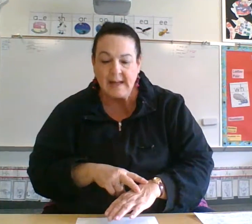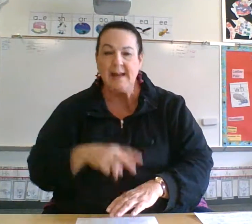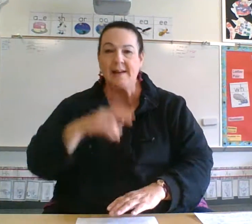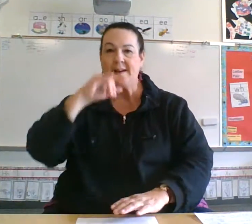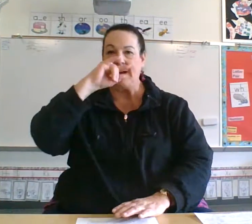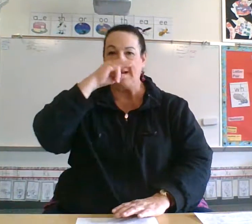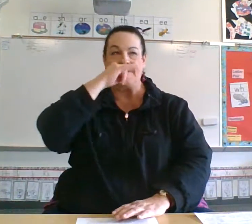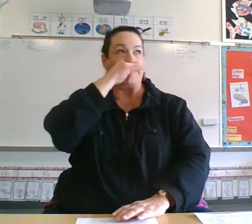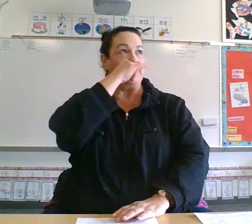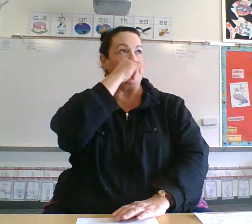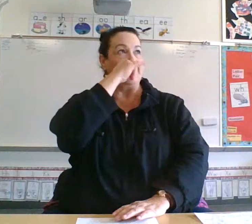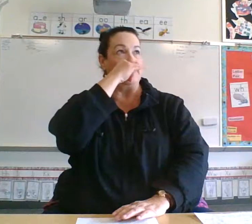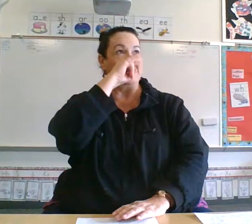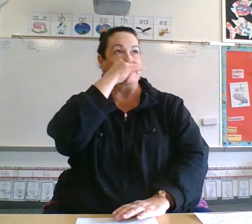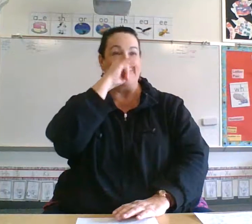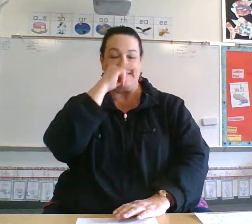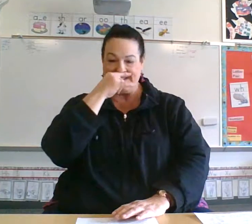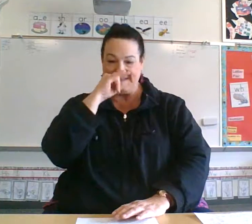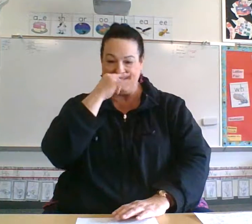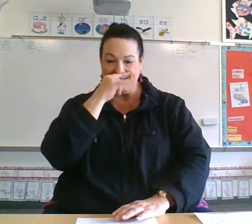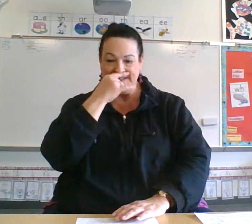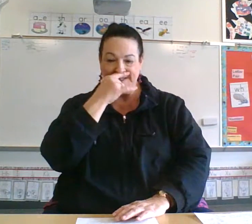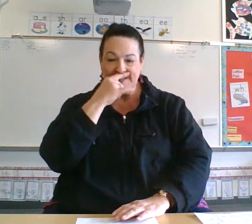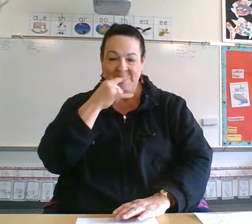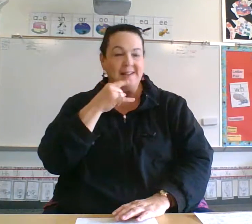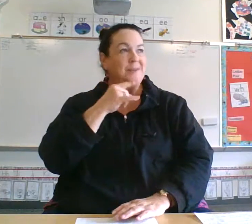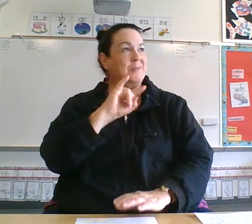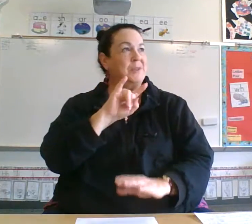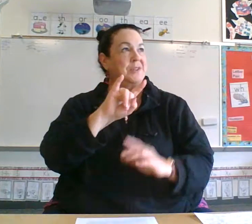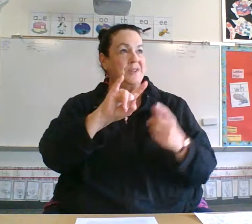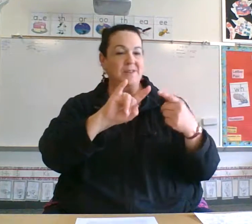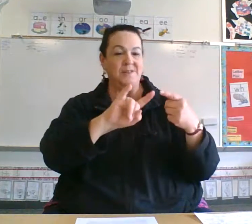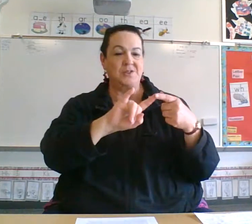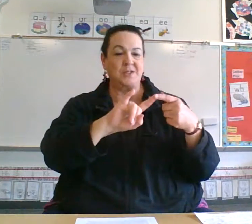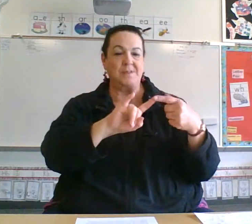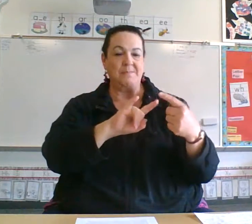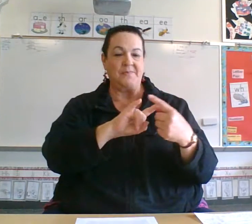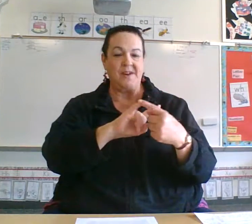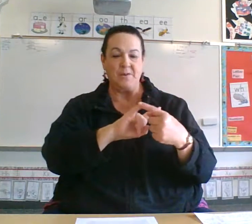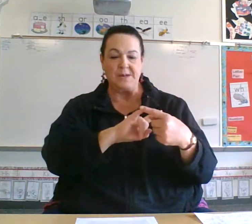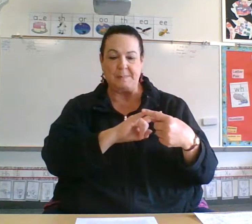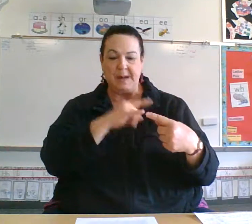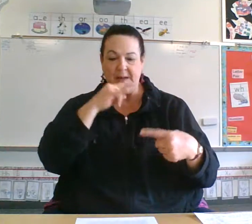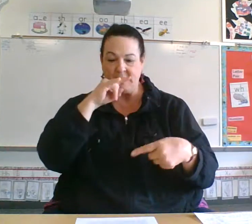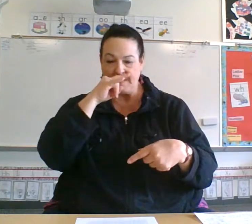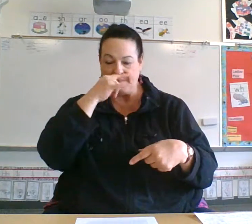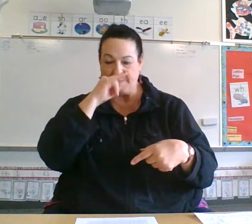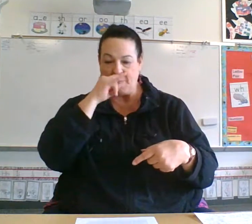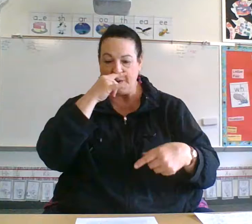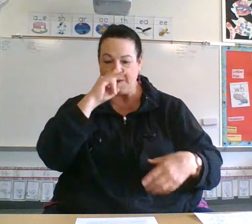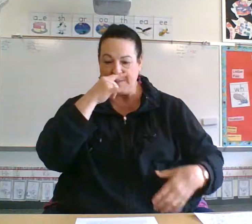Kid. I love kid. Like this, with just the finger and the pointer and the